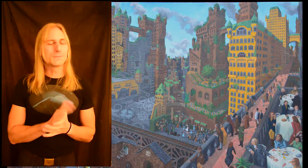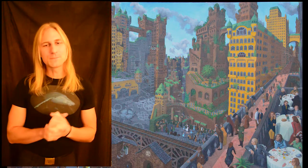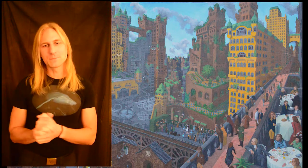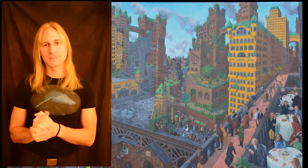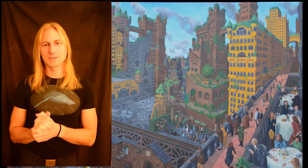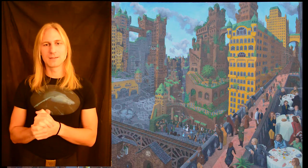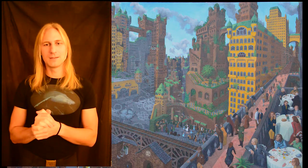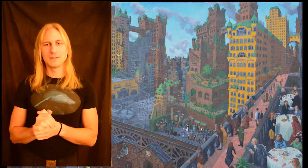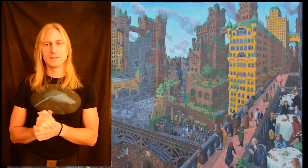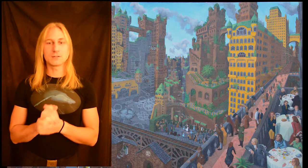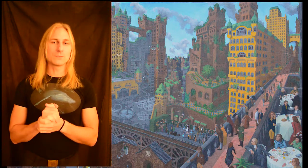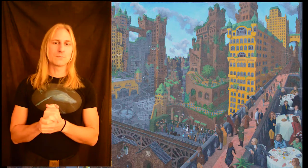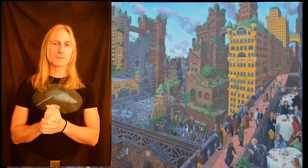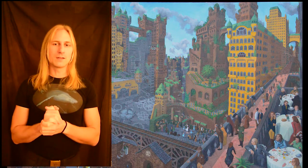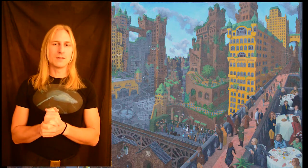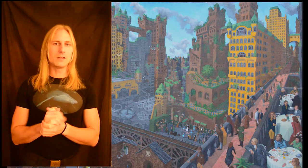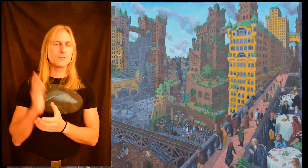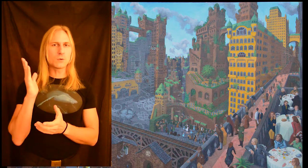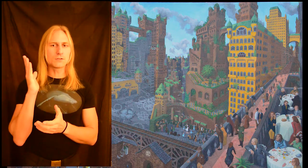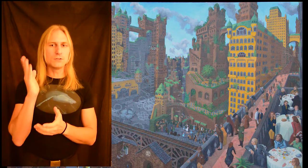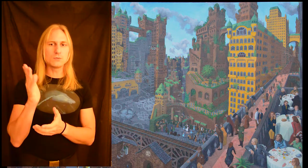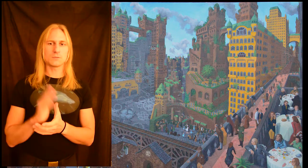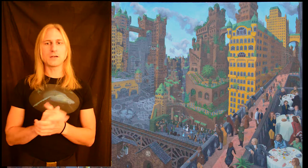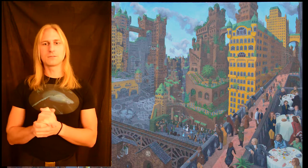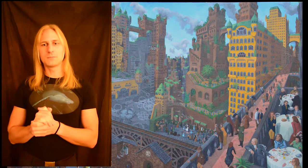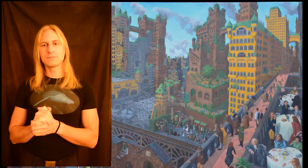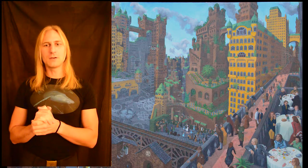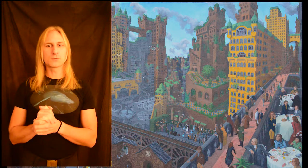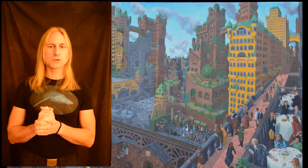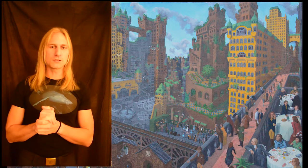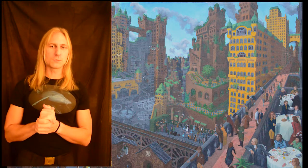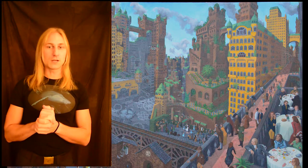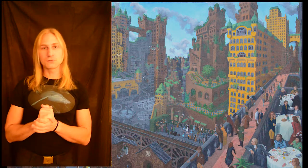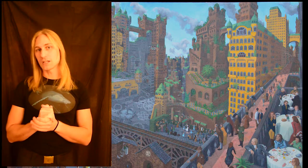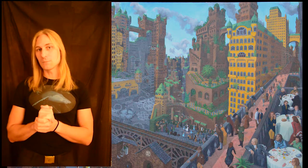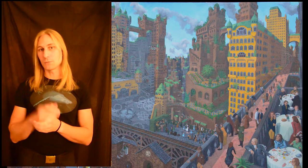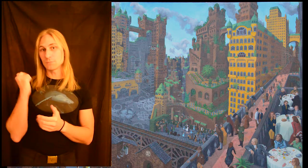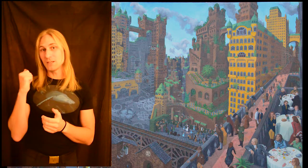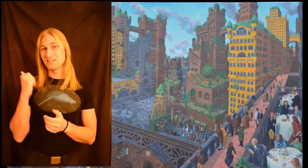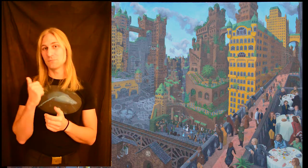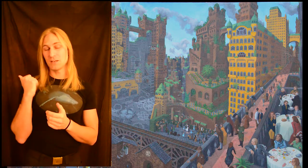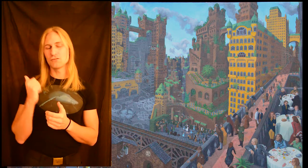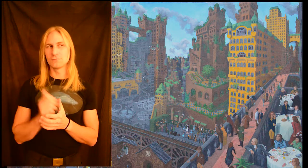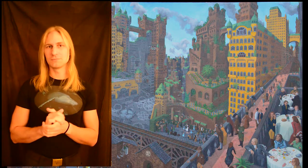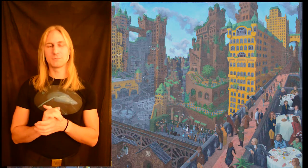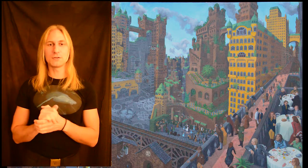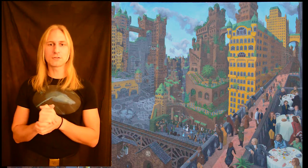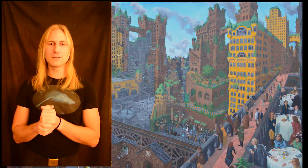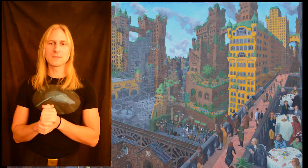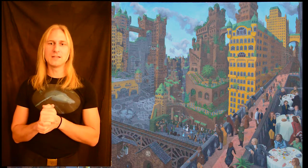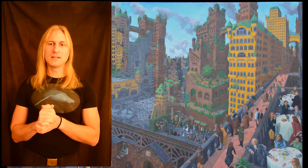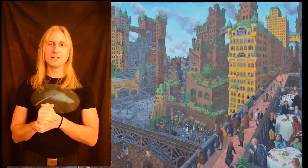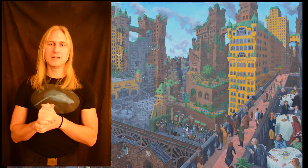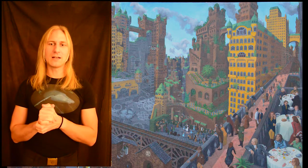January. So, if you want news about my various projects without checking my webpage